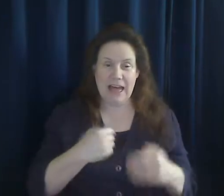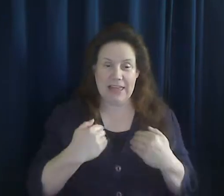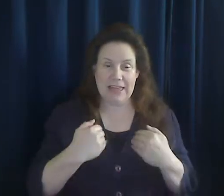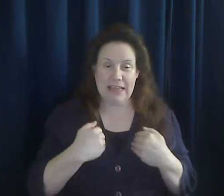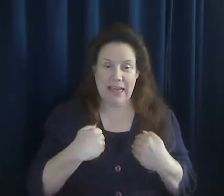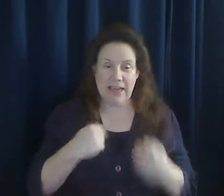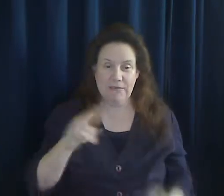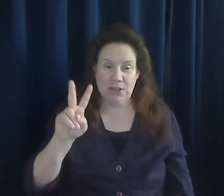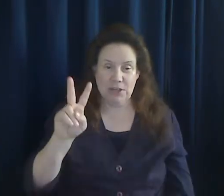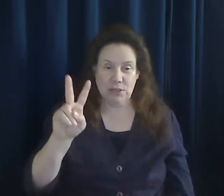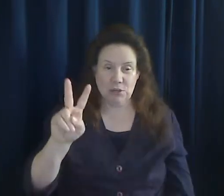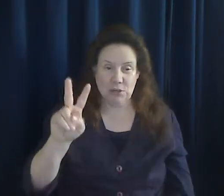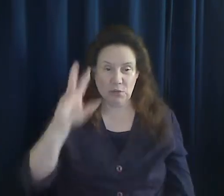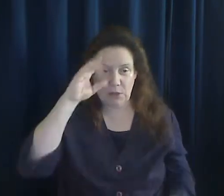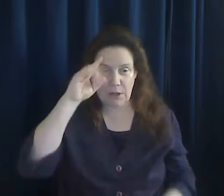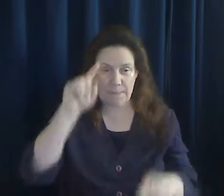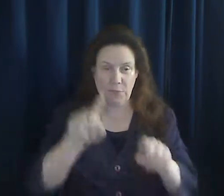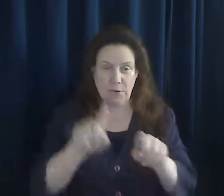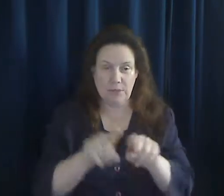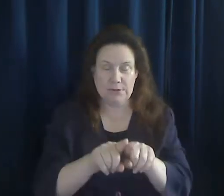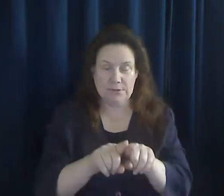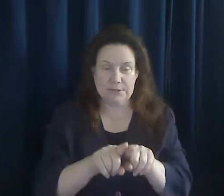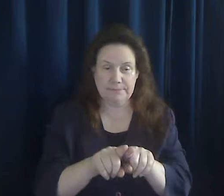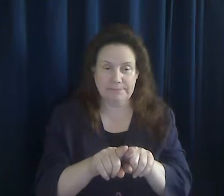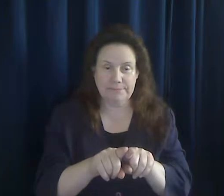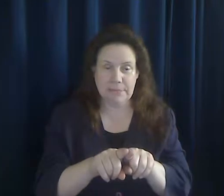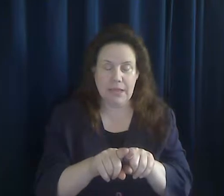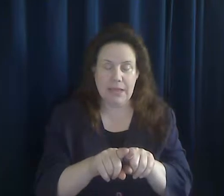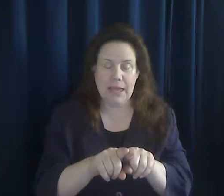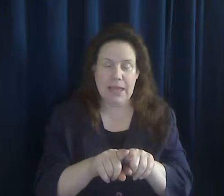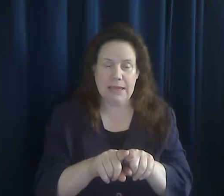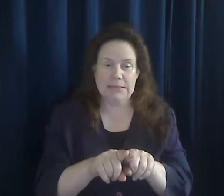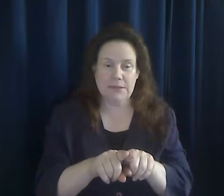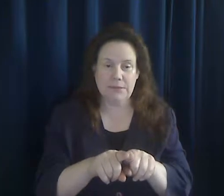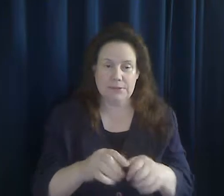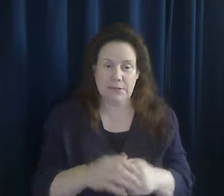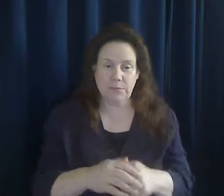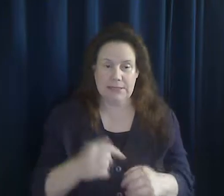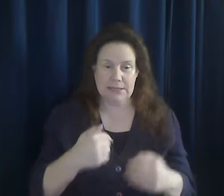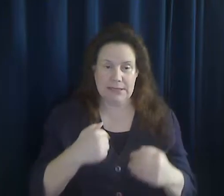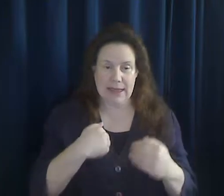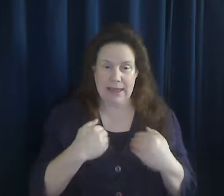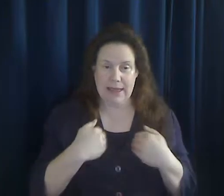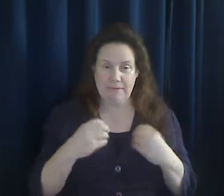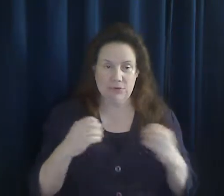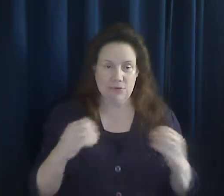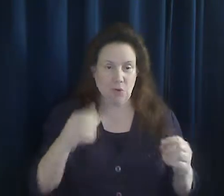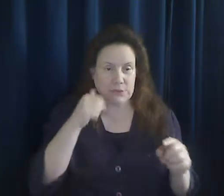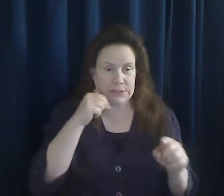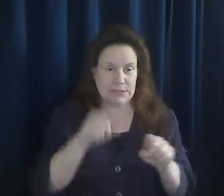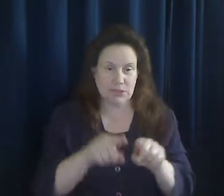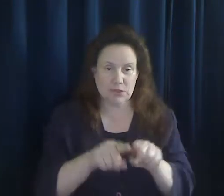I have 2 brothers. And the first time when I said, I have no